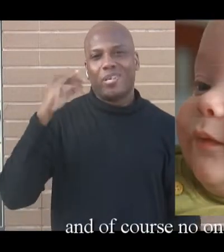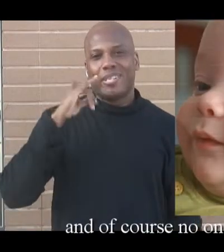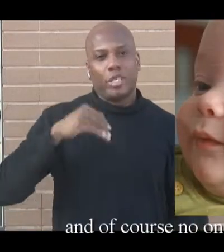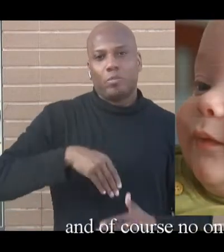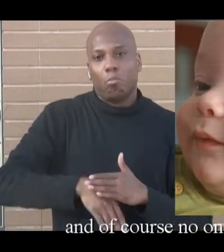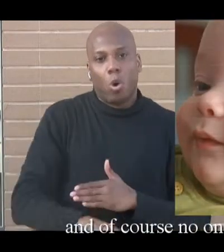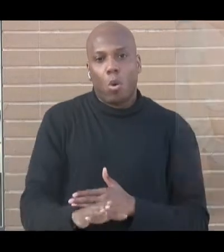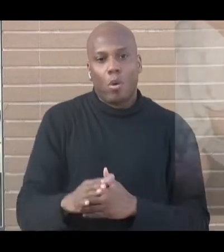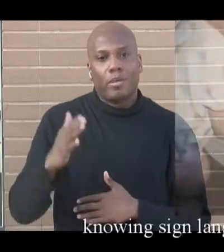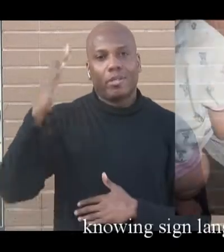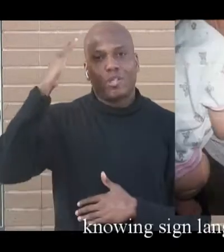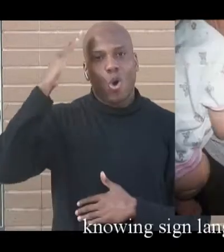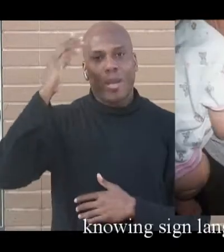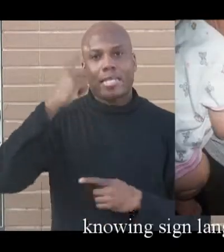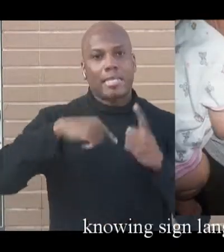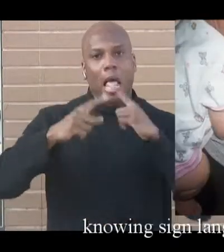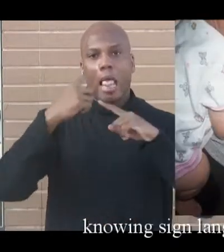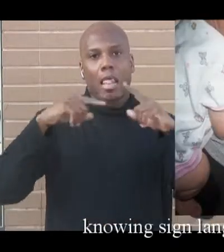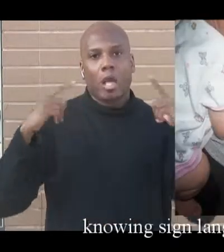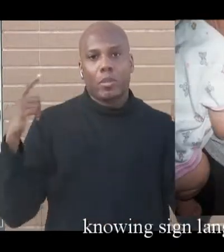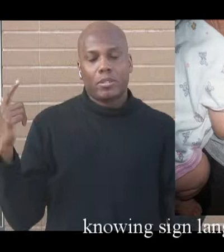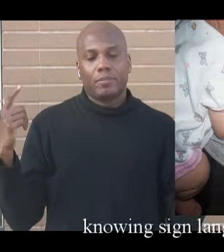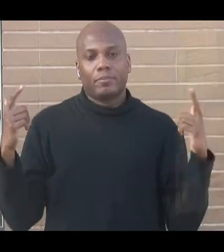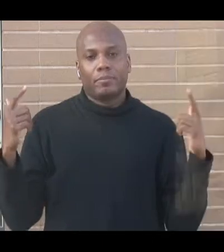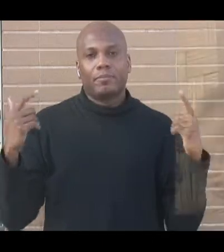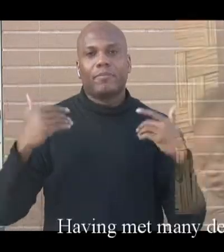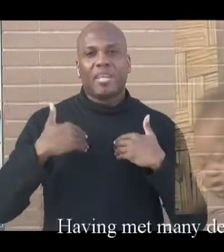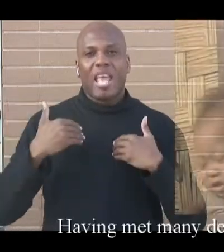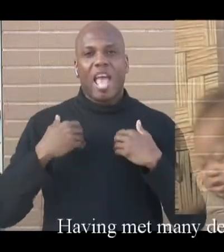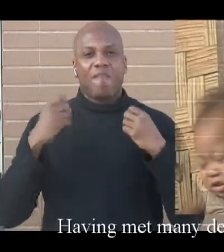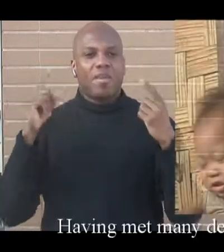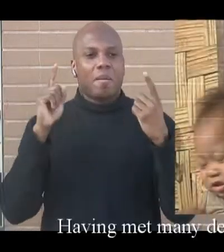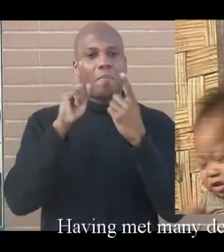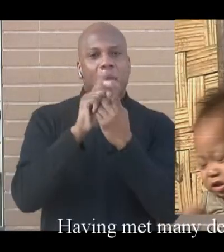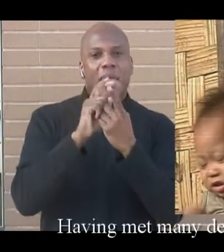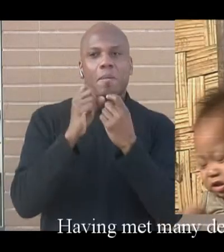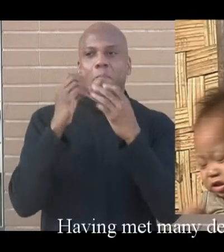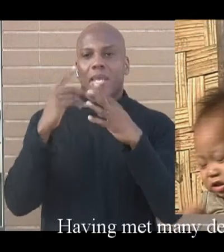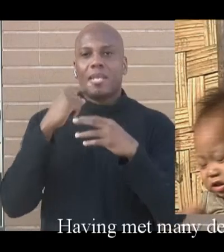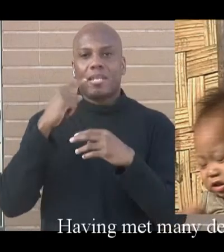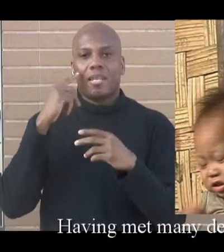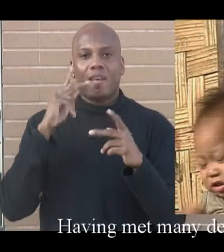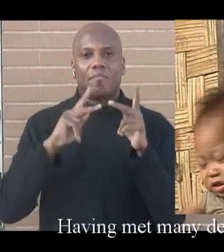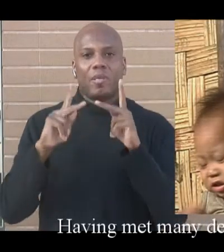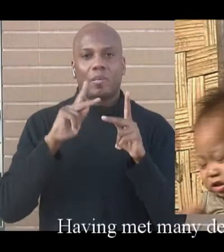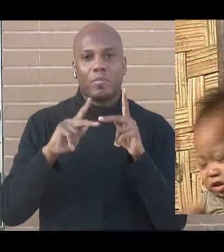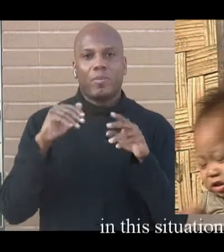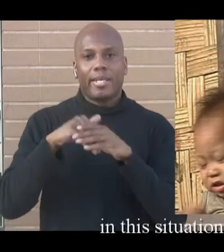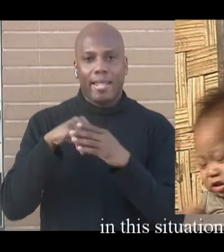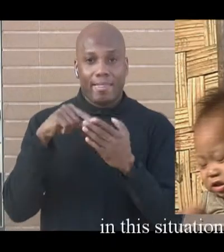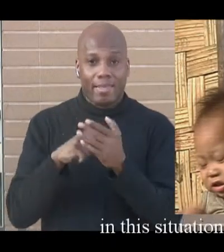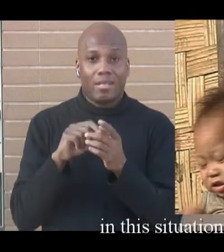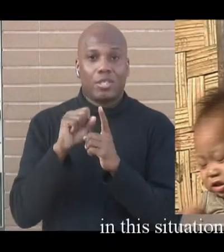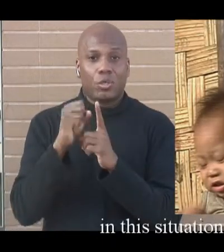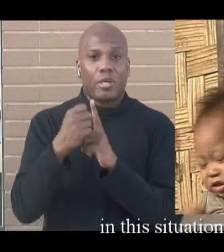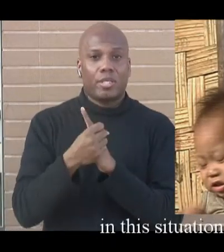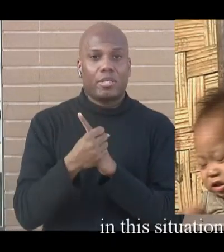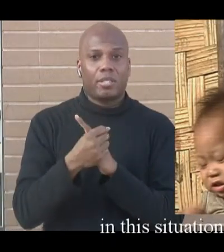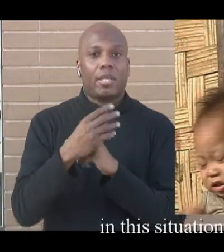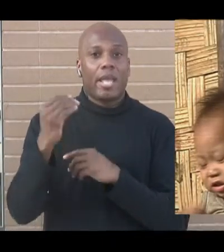of course, no one is born knowing sign language. Having met many deaf people in this